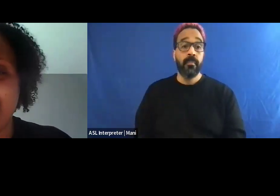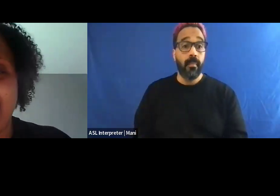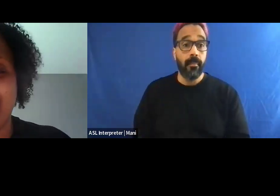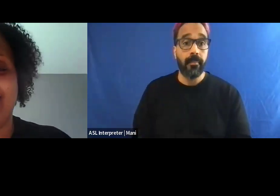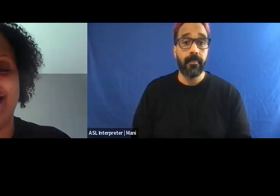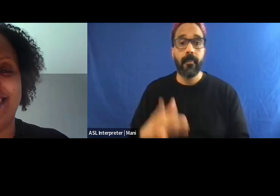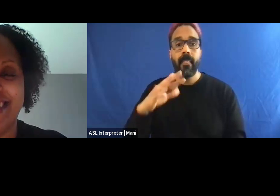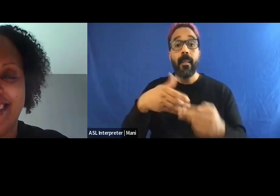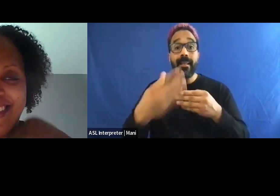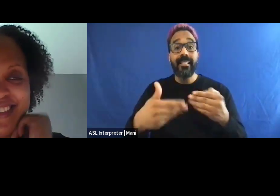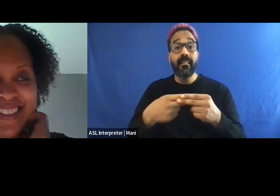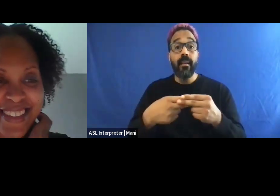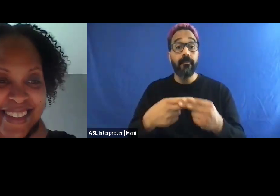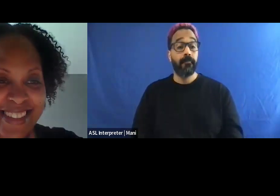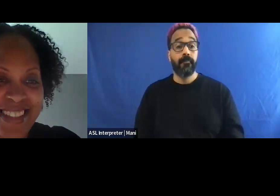Next slide.